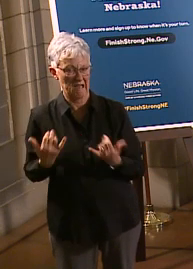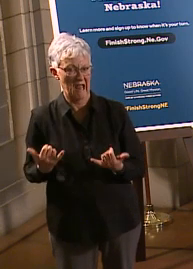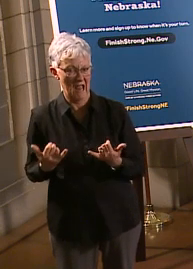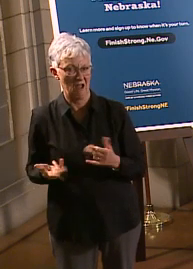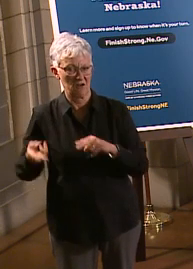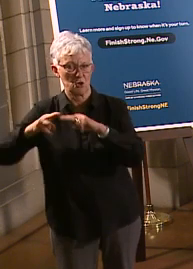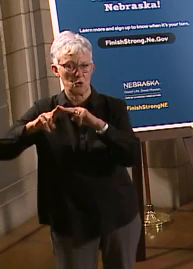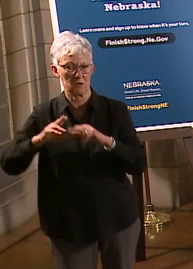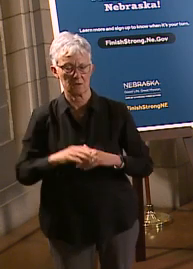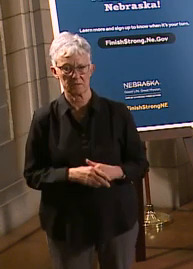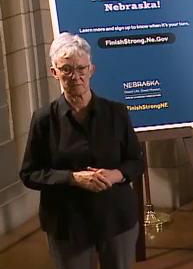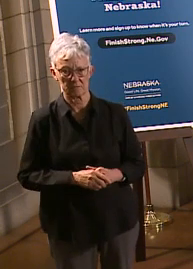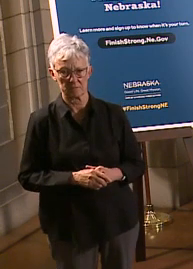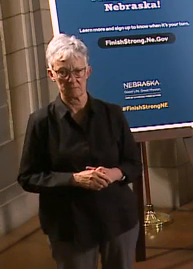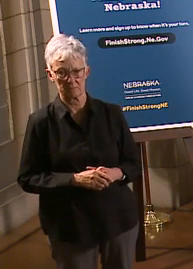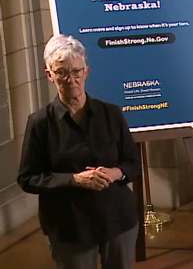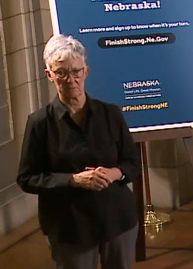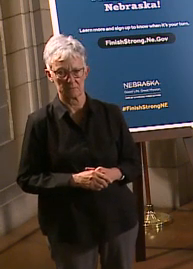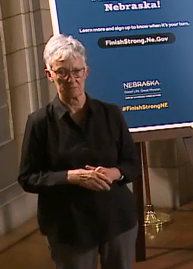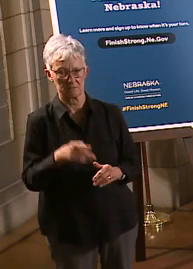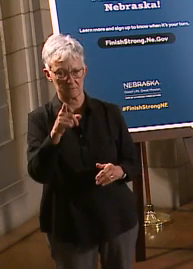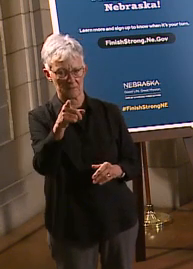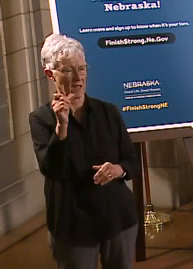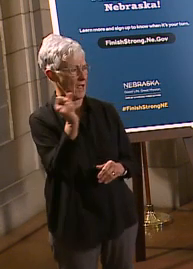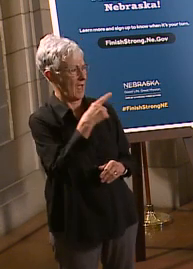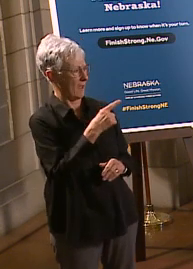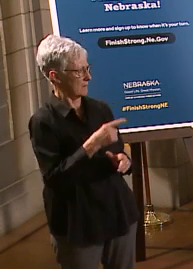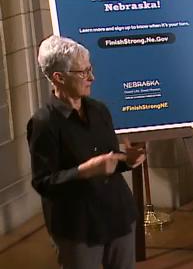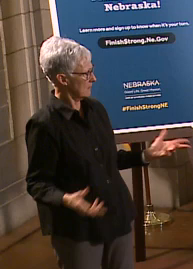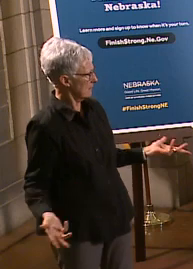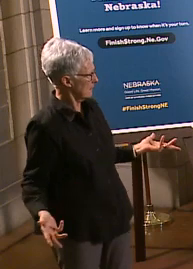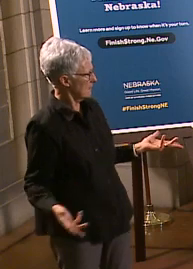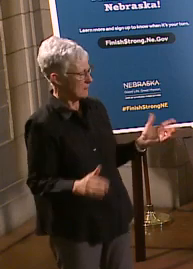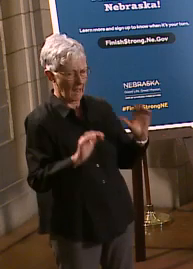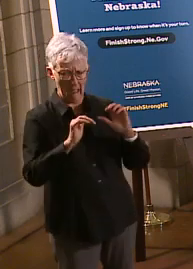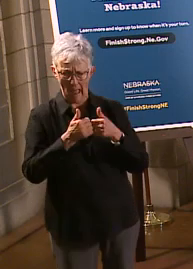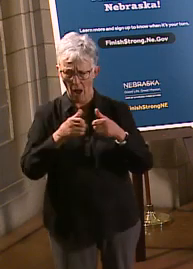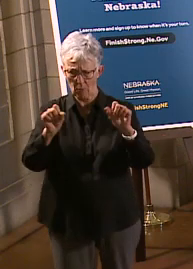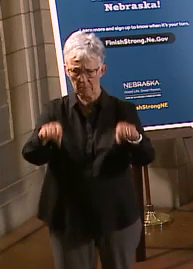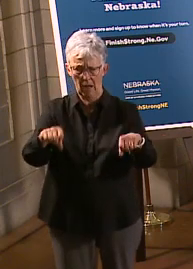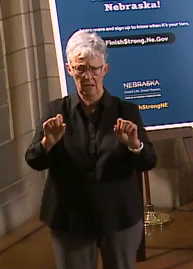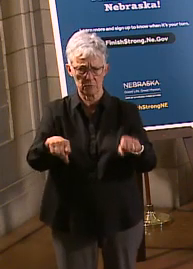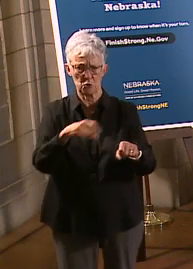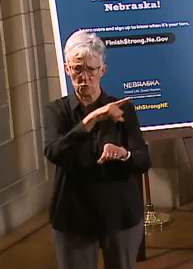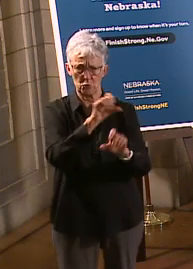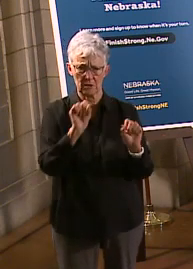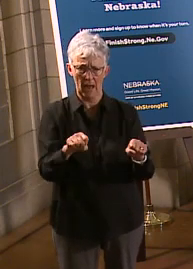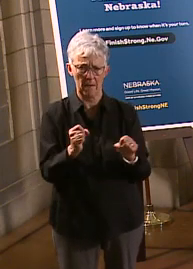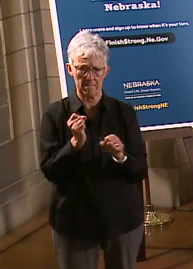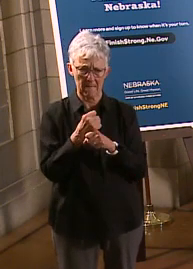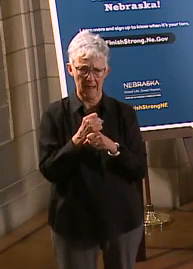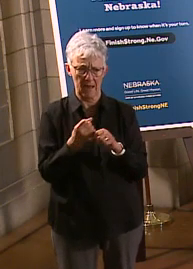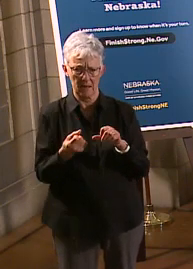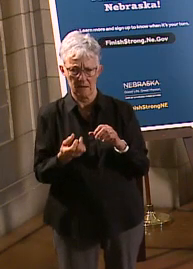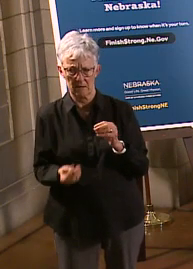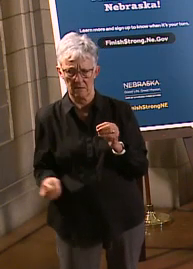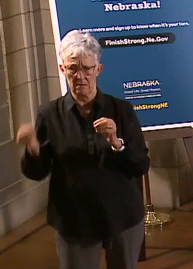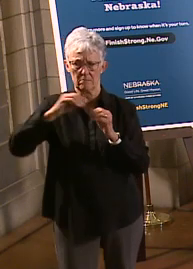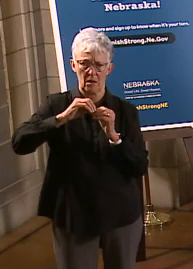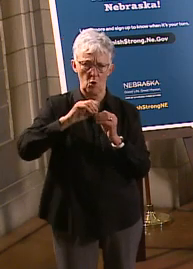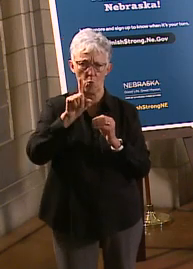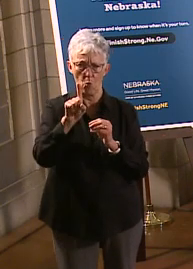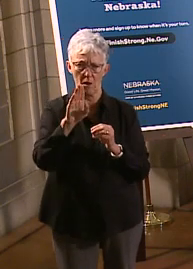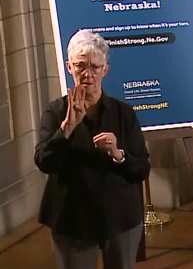How is it possible to make an extra 1 billion syringes? So Tom, Bailey Bishop wants to know, how is it possible to make an extra 1 billion